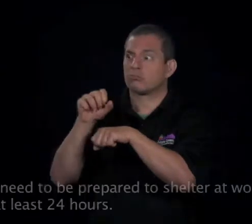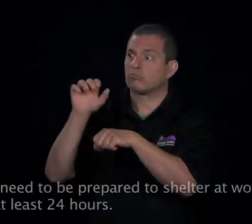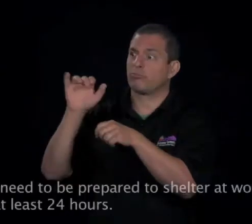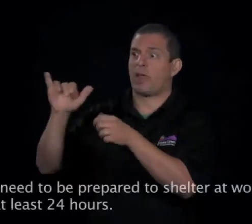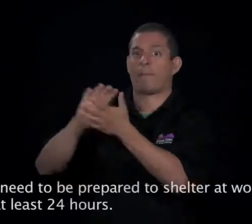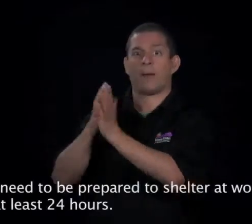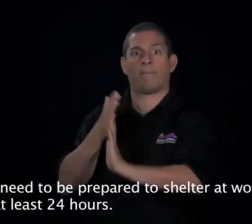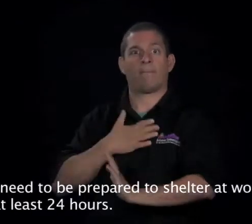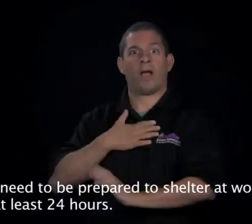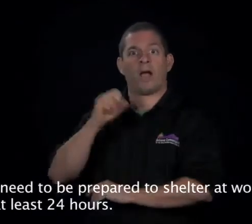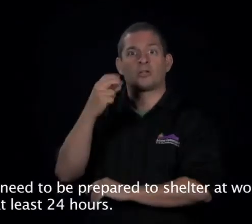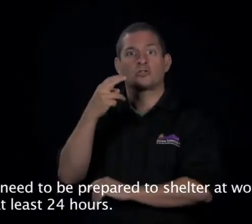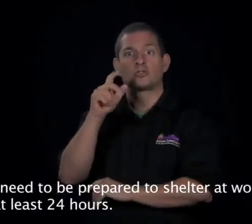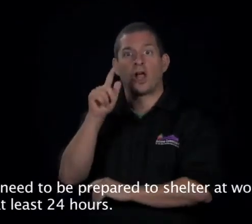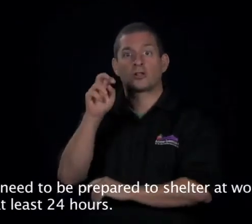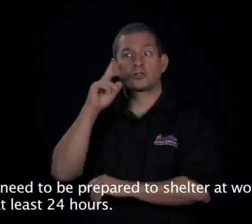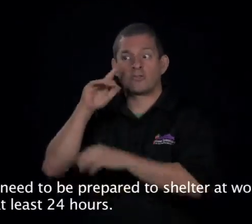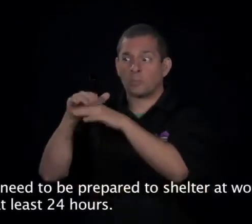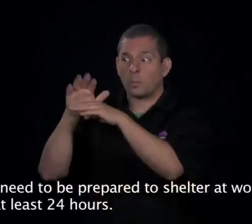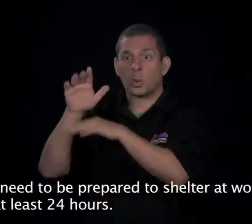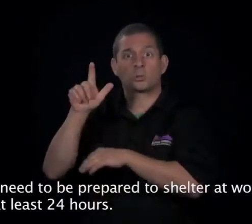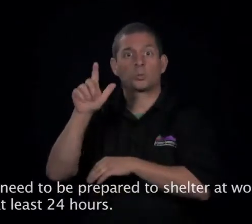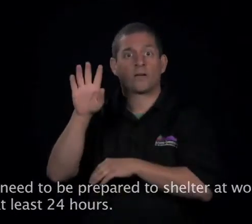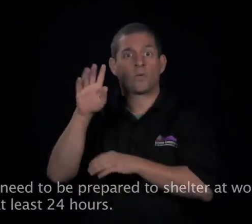You need to be prepared to shelter at work for at least 24 hours.